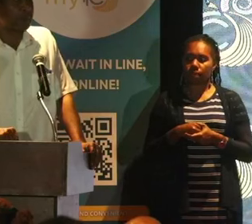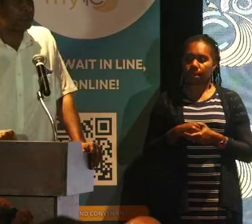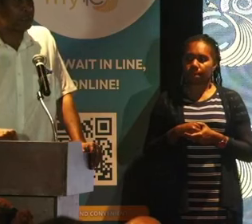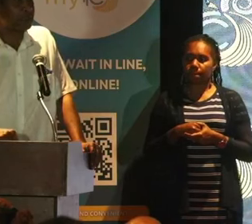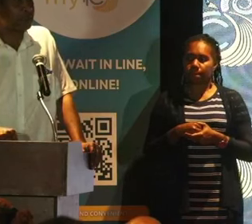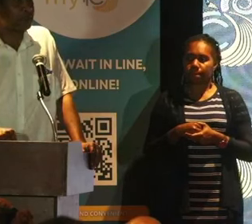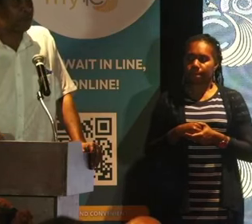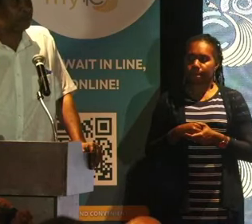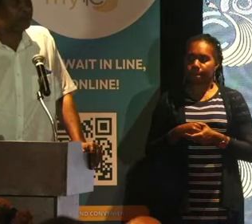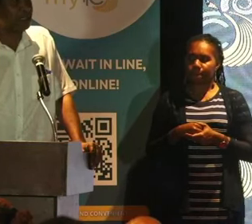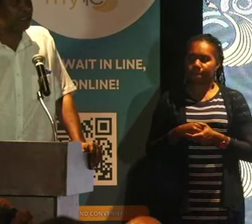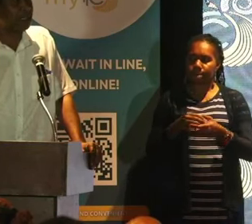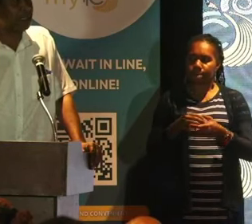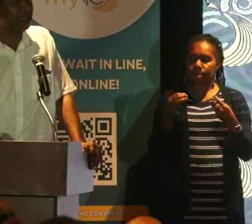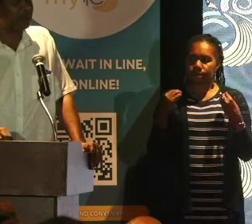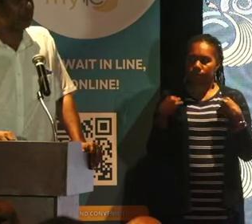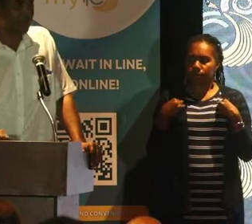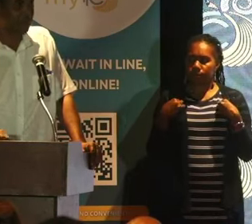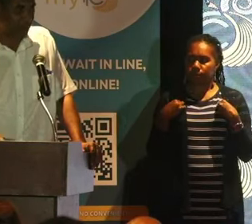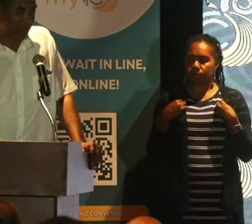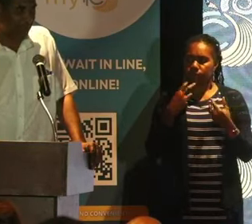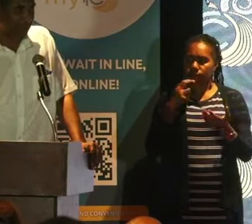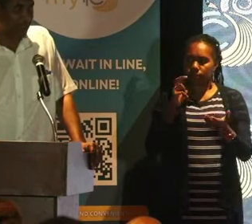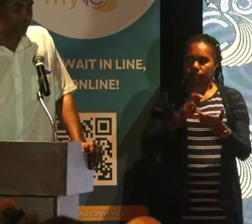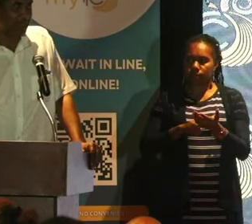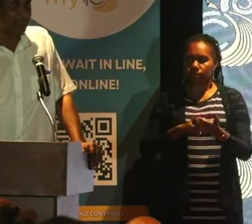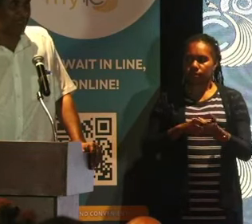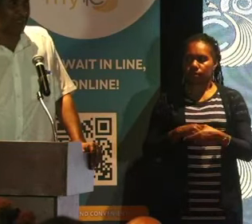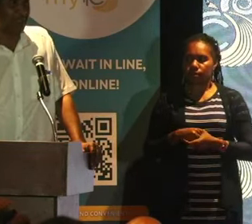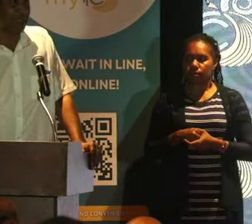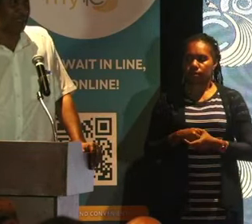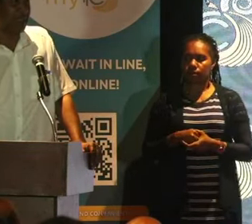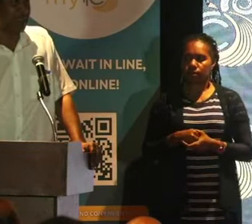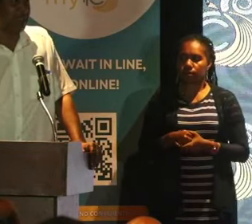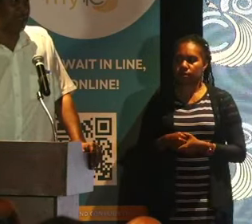the businesses sometimes are registered by Papua New Guineans.